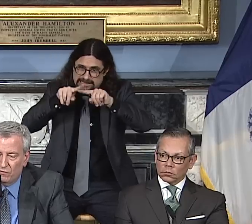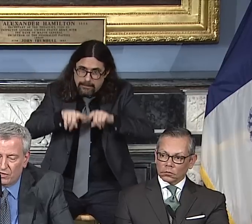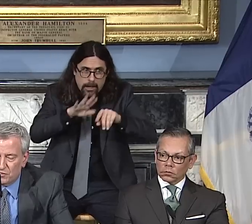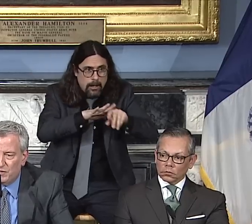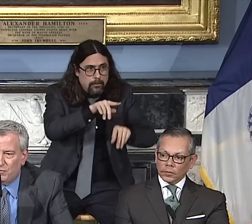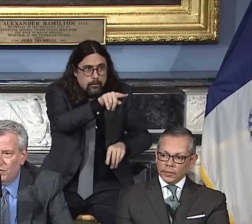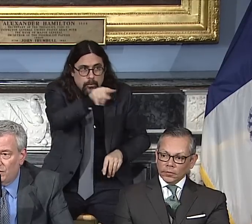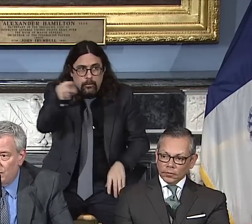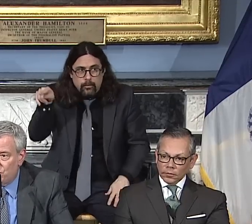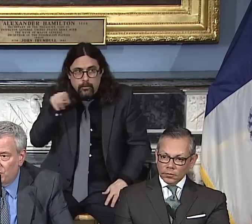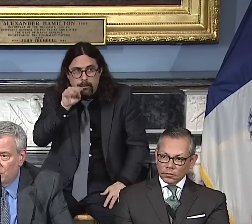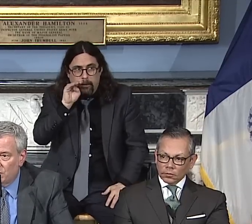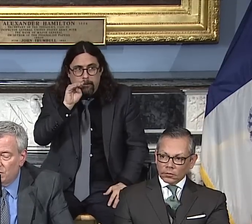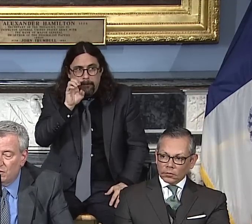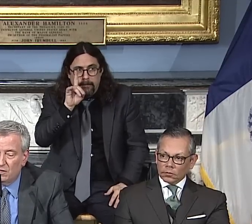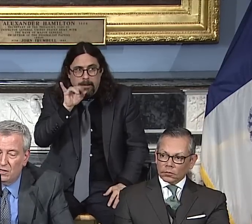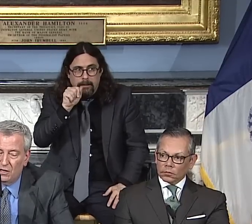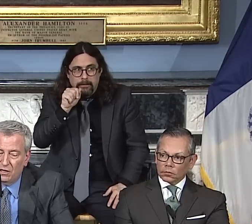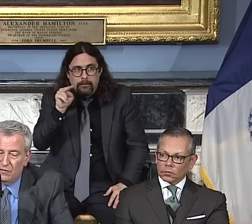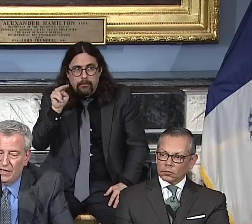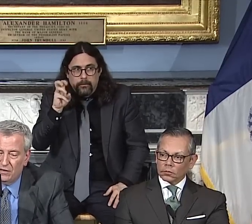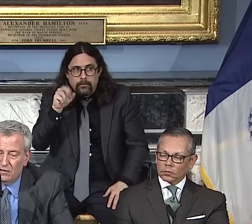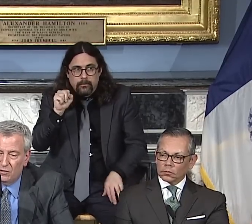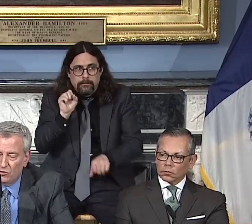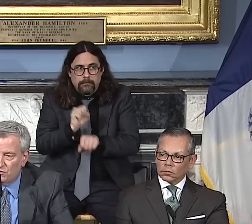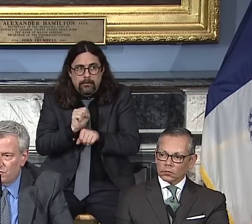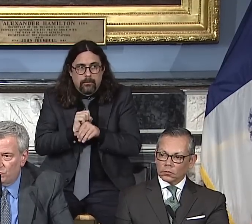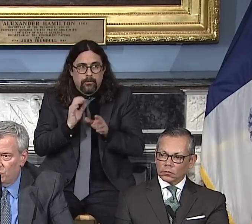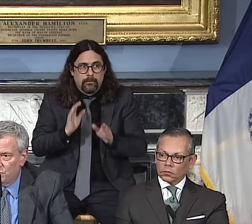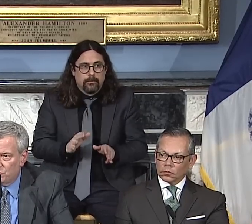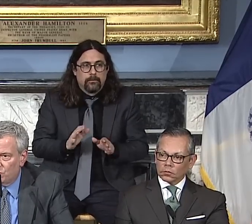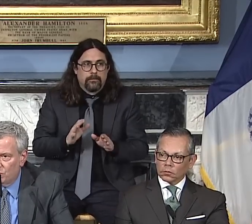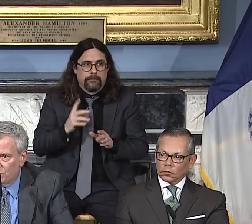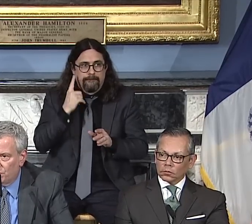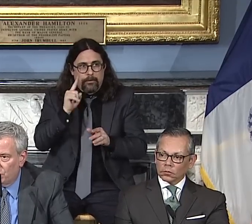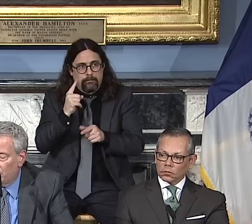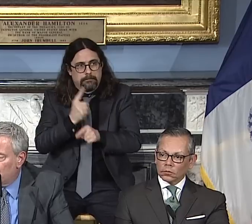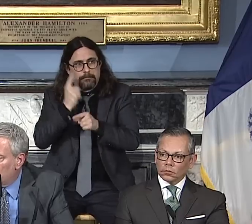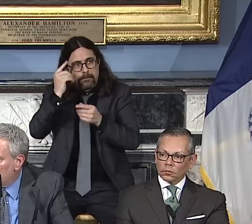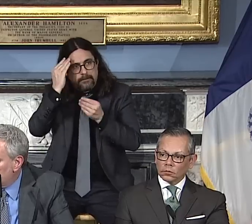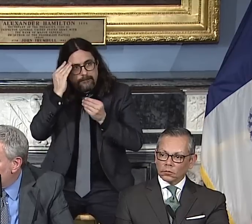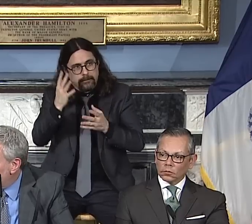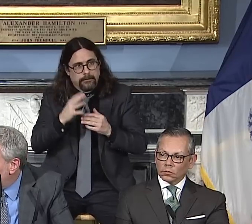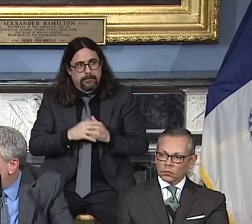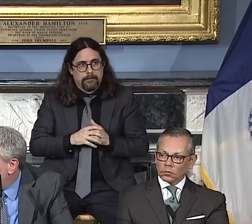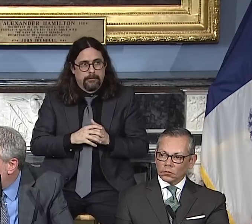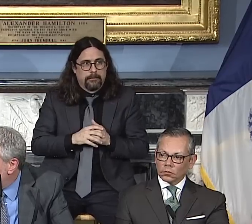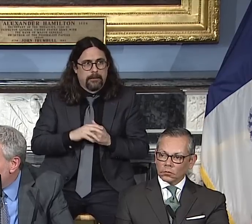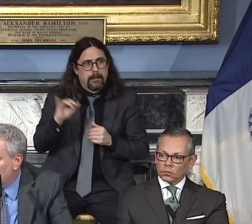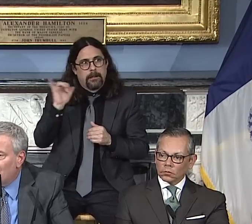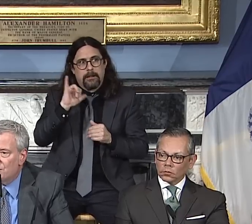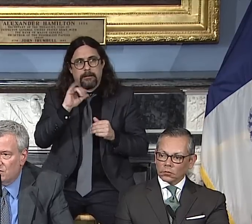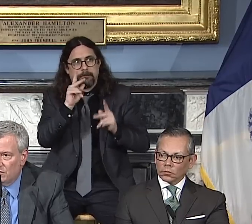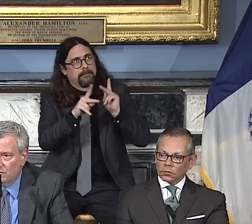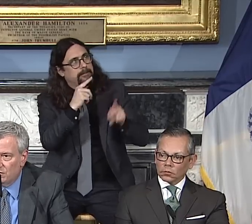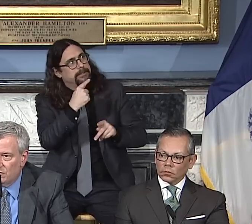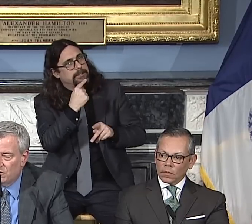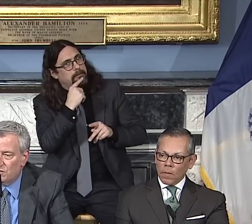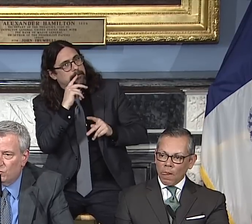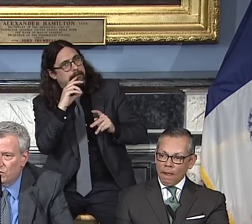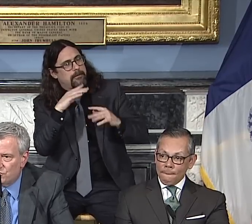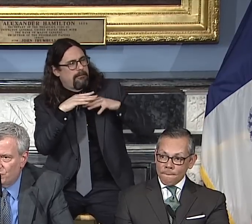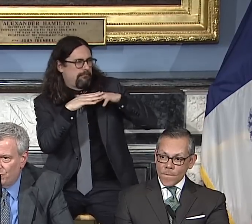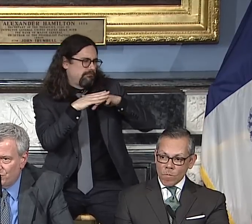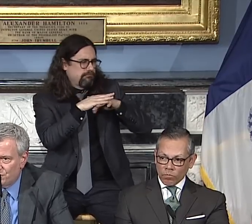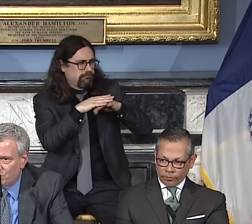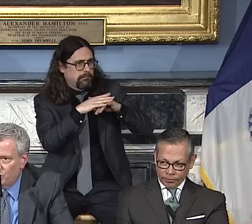we've heard various people alleging that emergency rooms were overflowing. I've turned to Dr. Katz constantly,